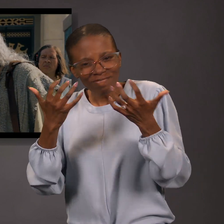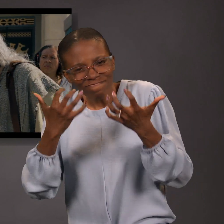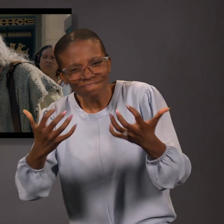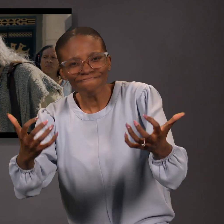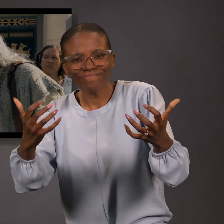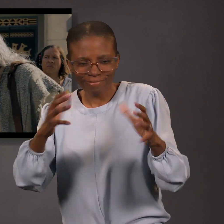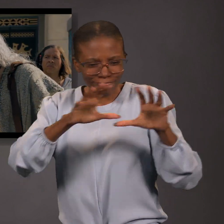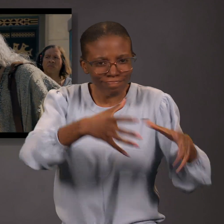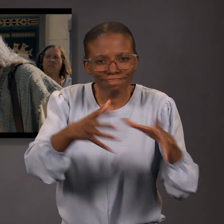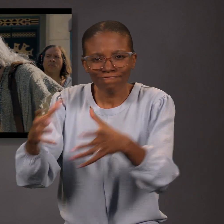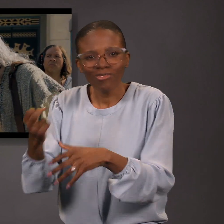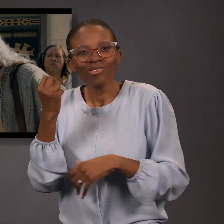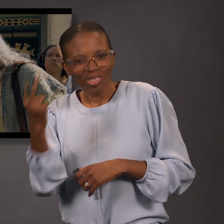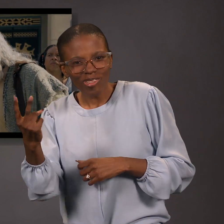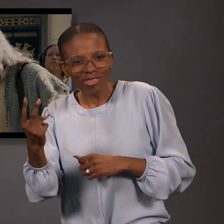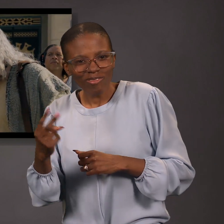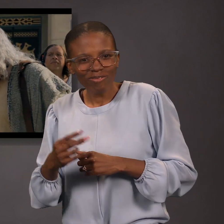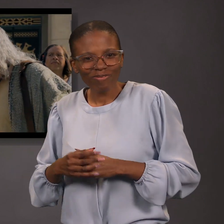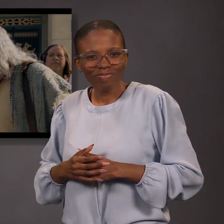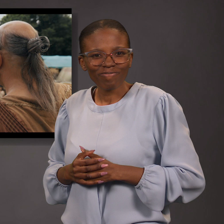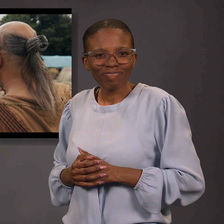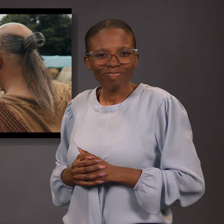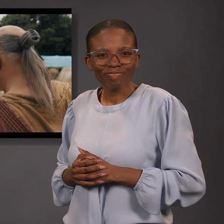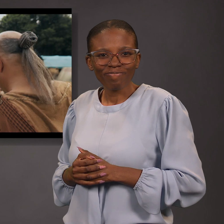Separate the multitude into 12 bodies.